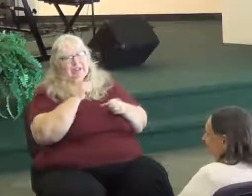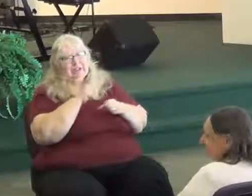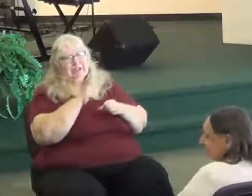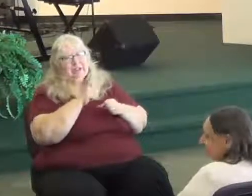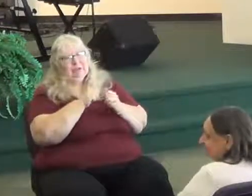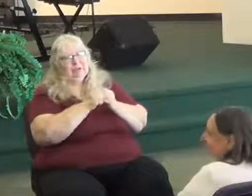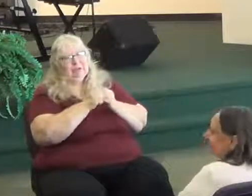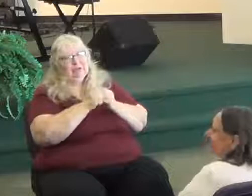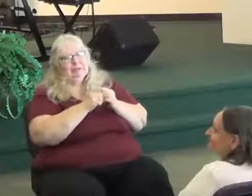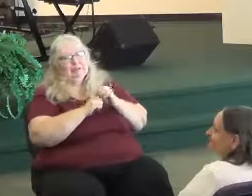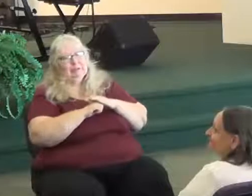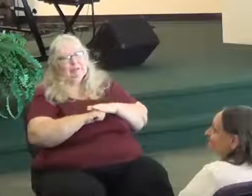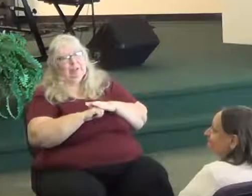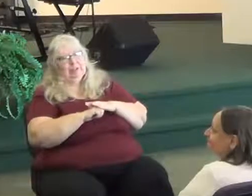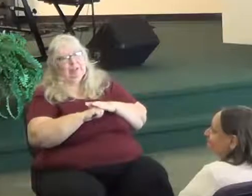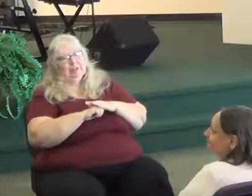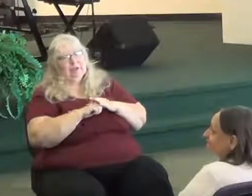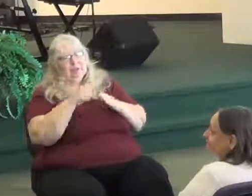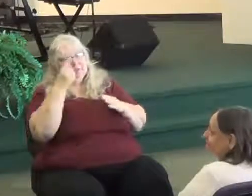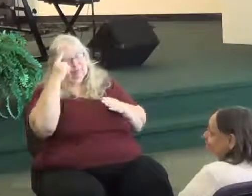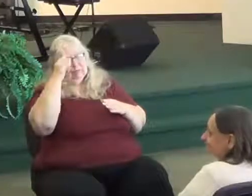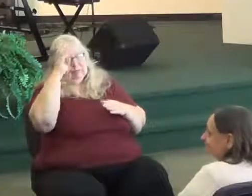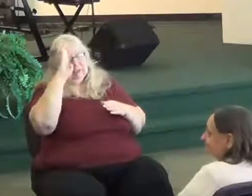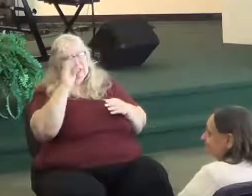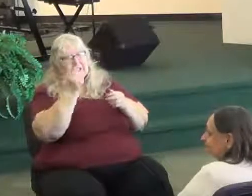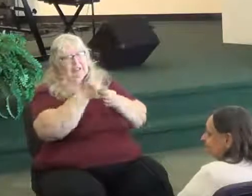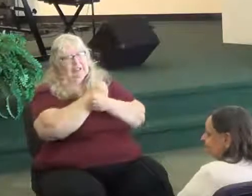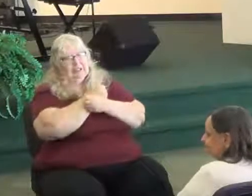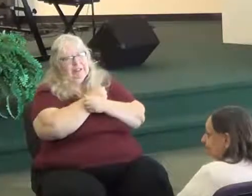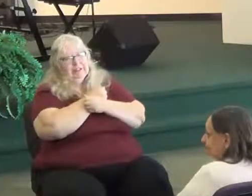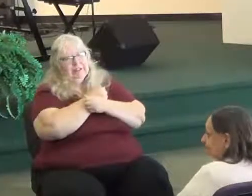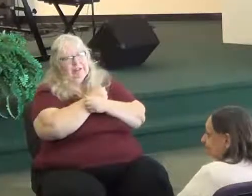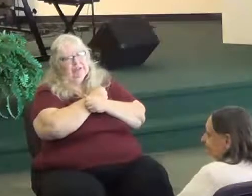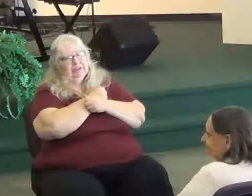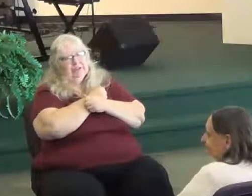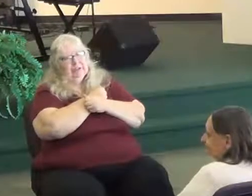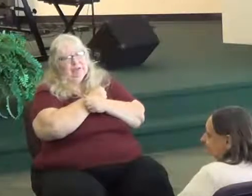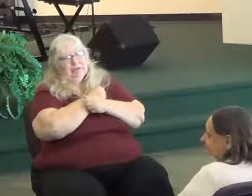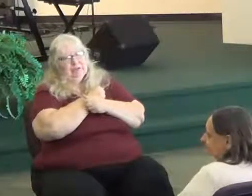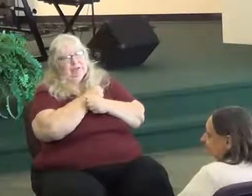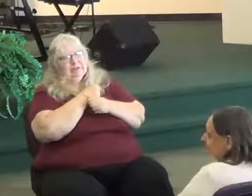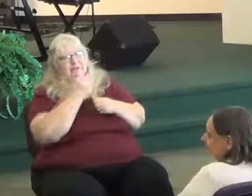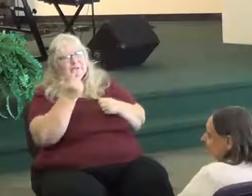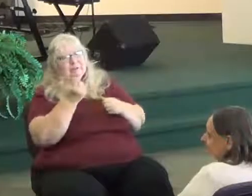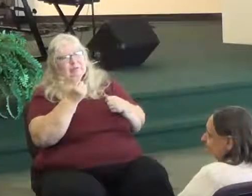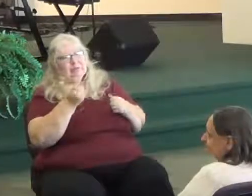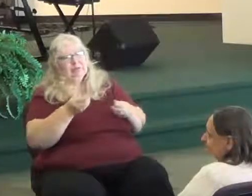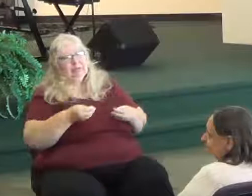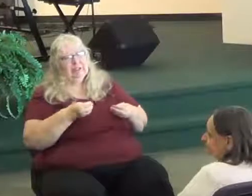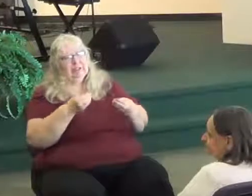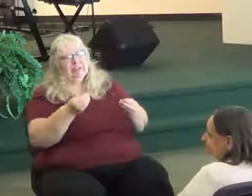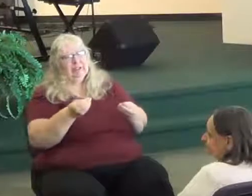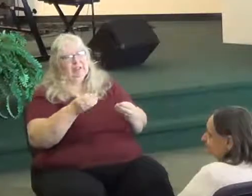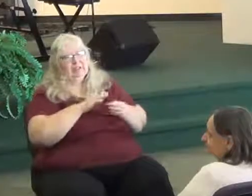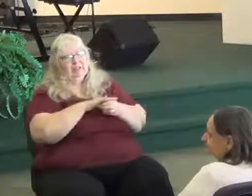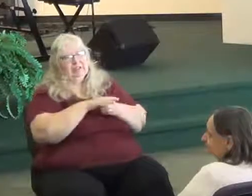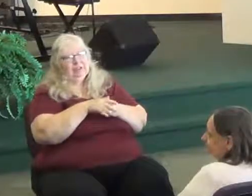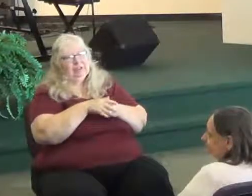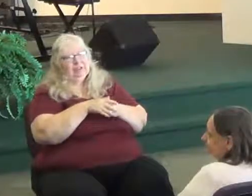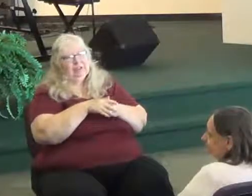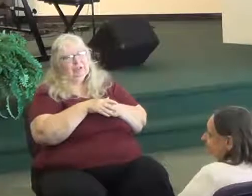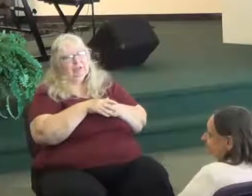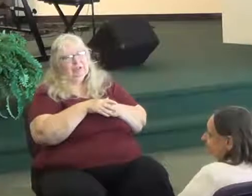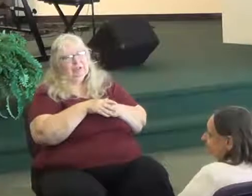gives cheerfully. And God will generously provide all you need. He's gone from that